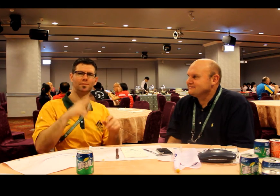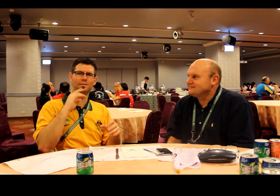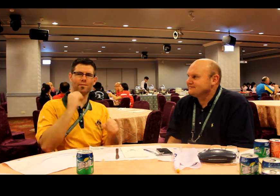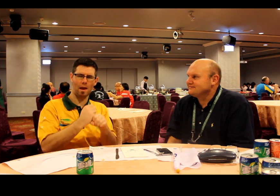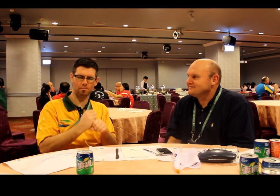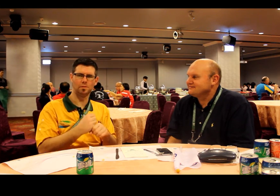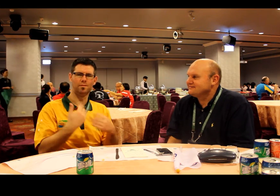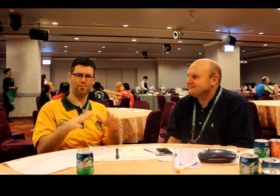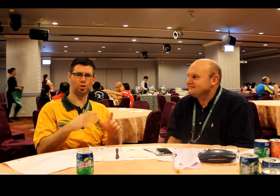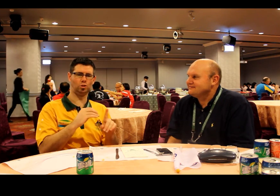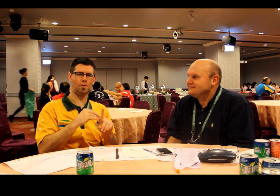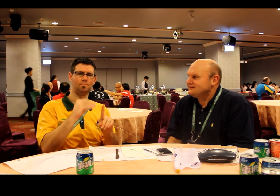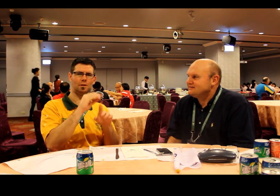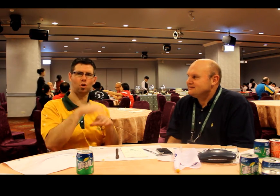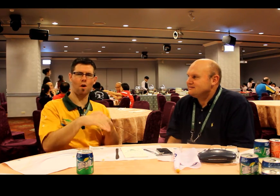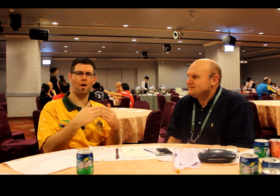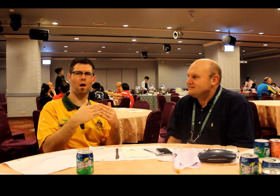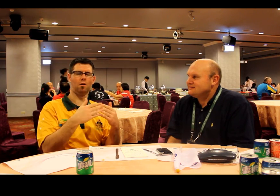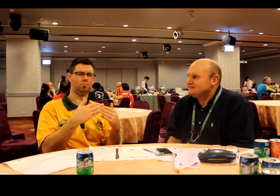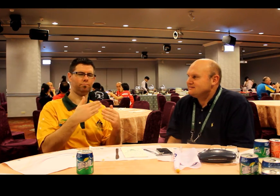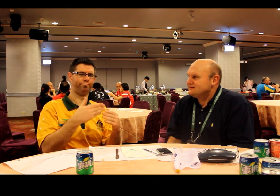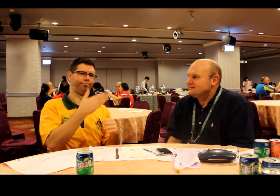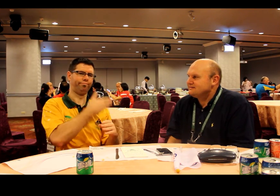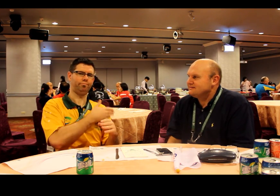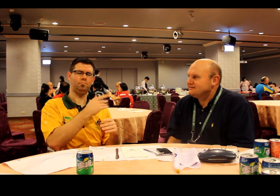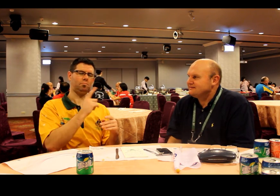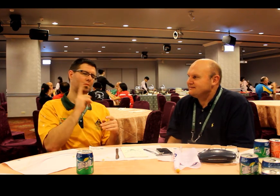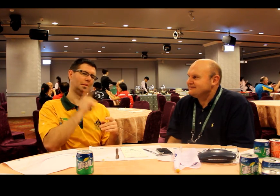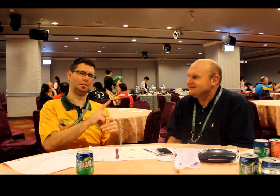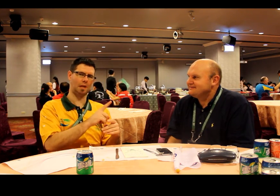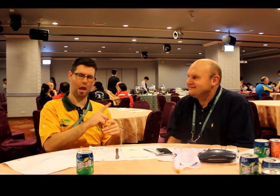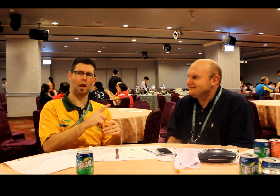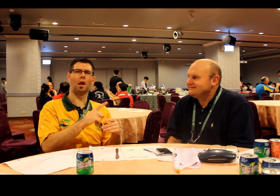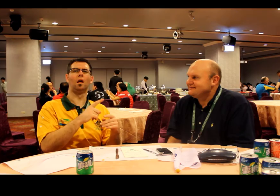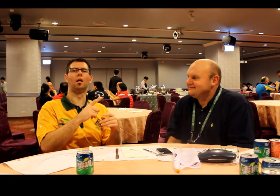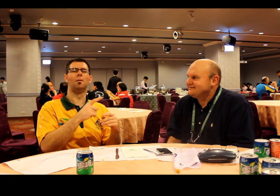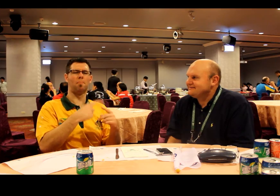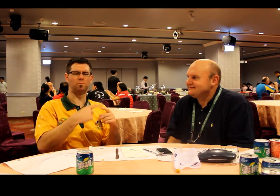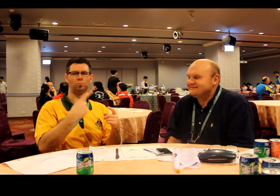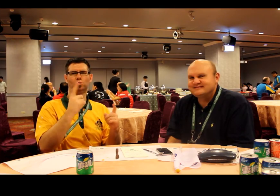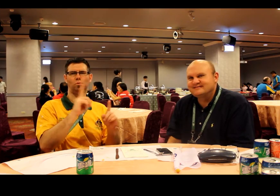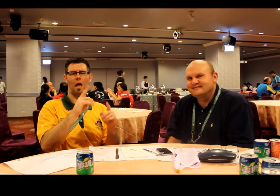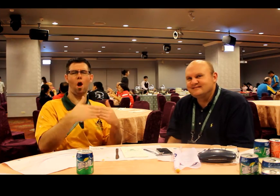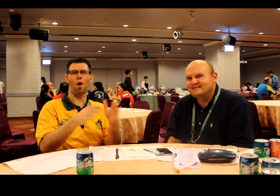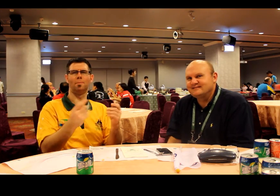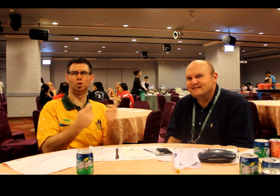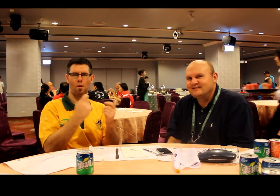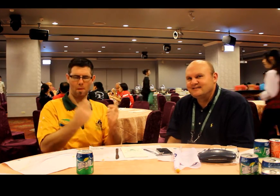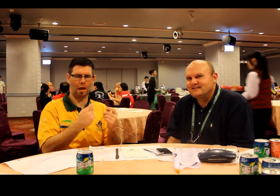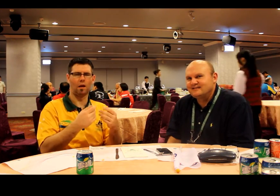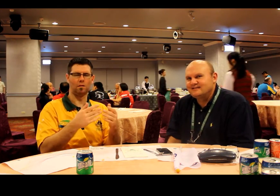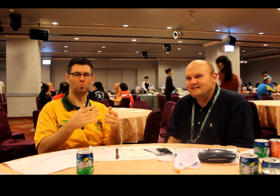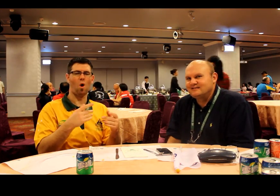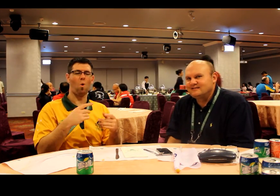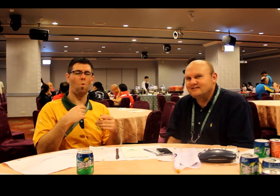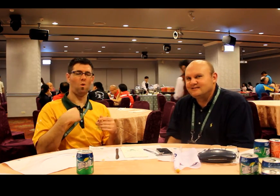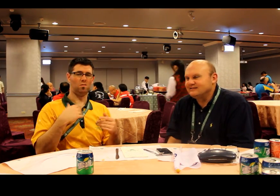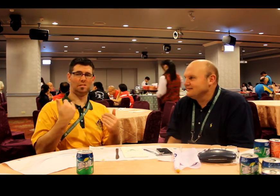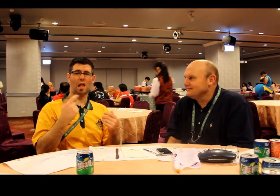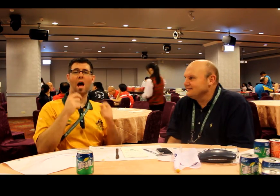in regards to the Asia Pacific Deaf Games. We've done the update in regards to yesterday, but today we've had the opening